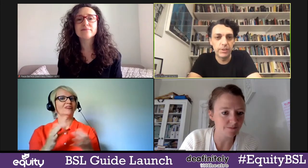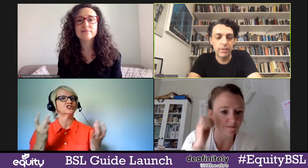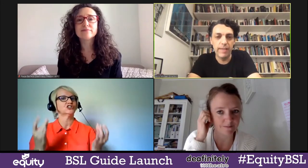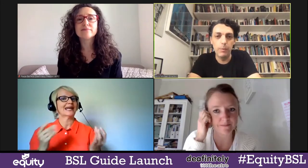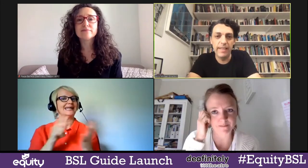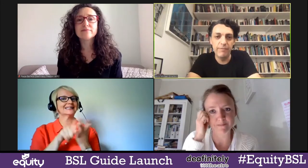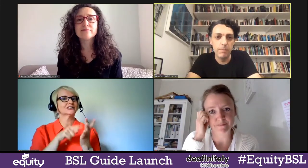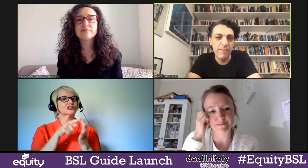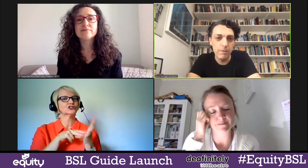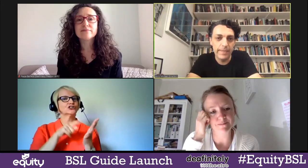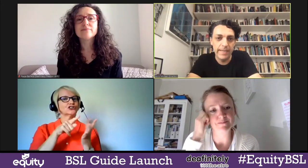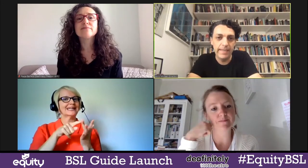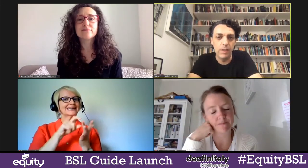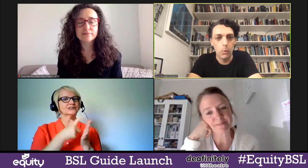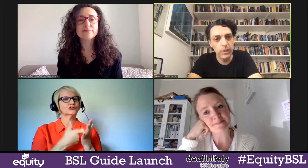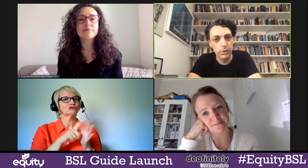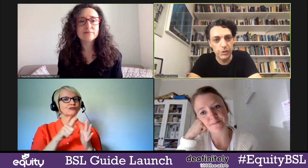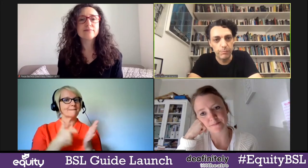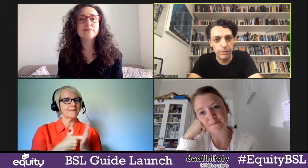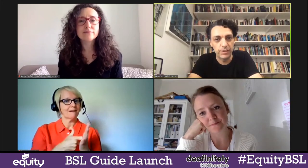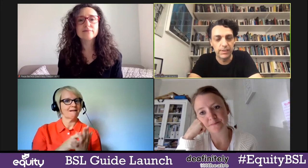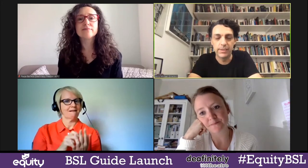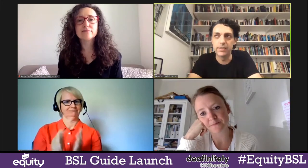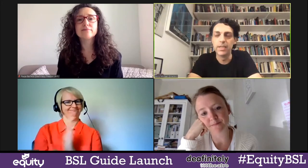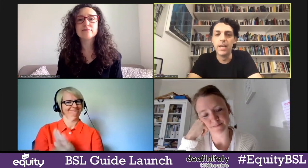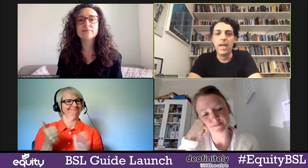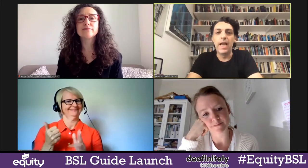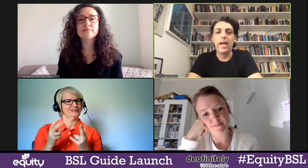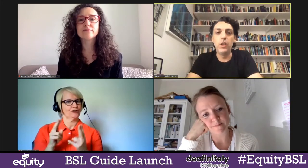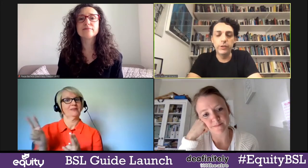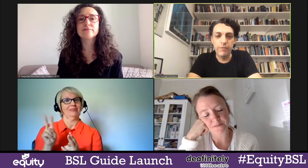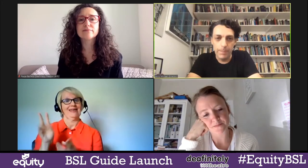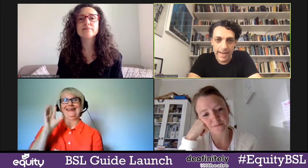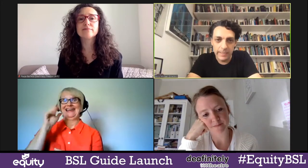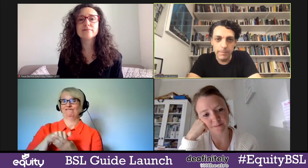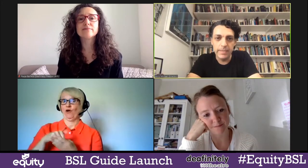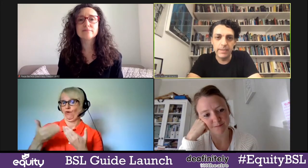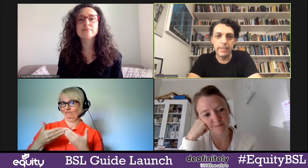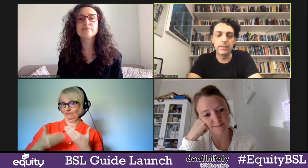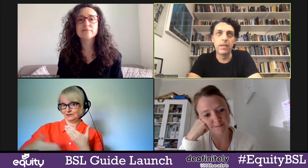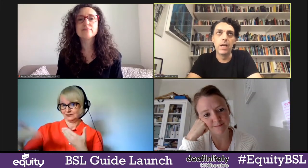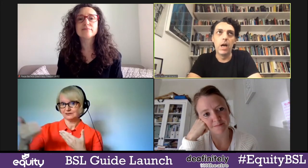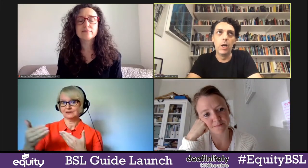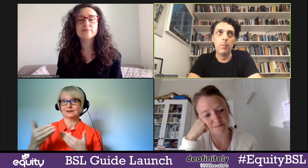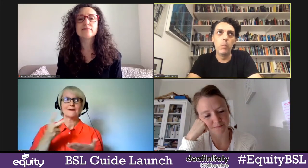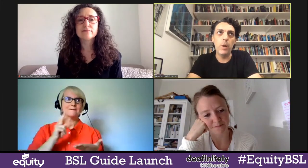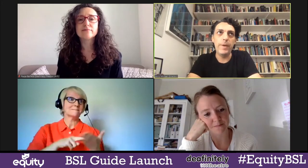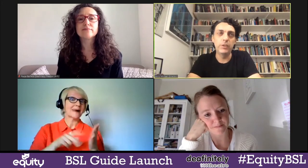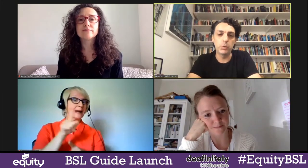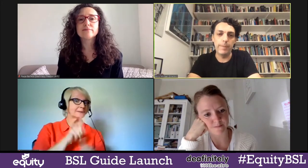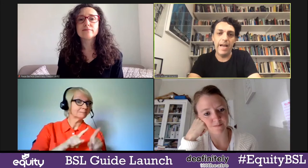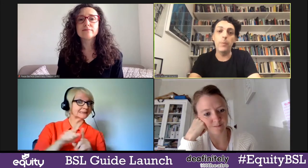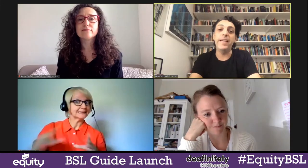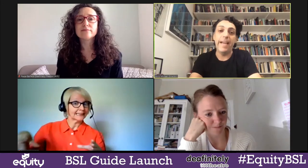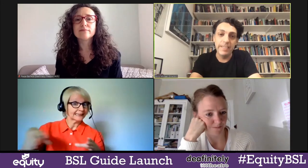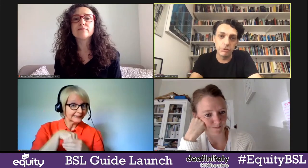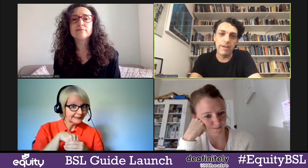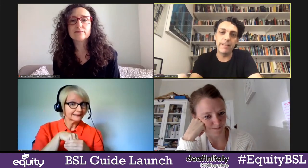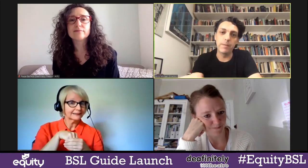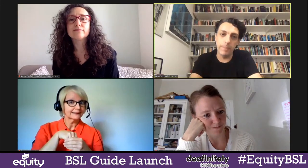They were there from the very beginning at all the audition processes, at a lot of the planning meetings, where we talked about how we integrate the